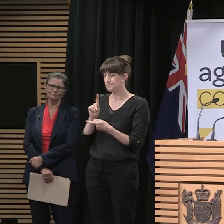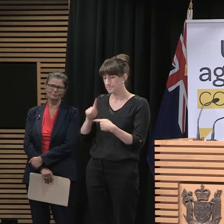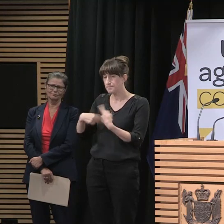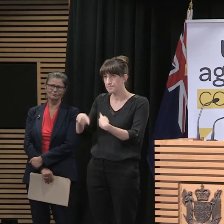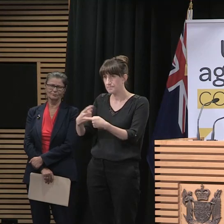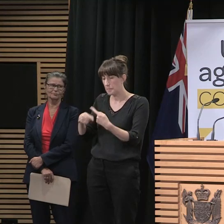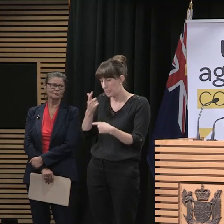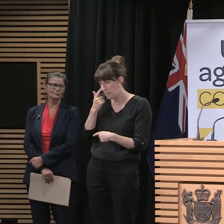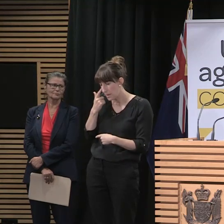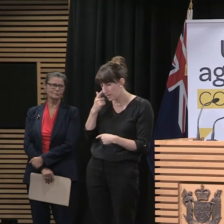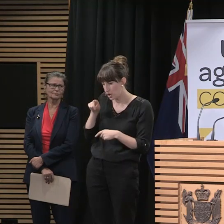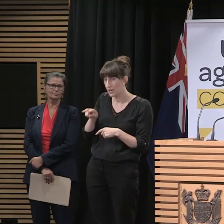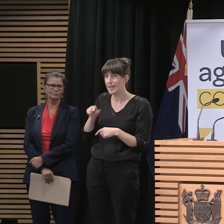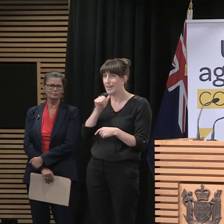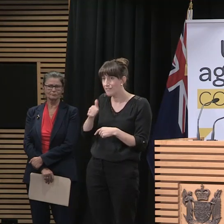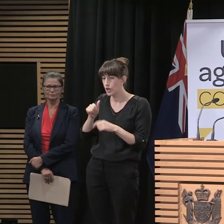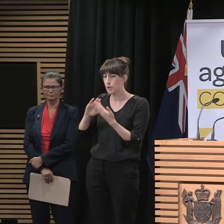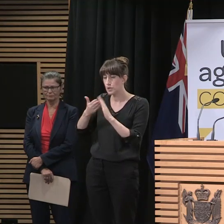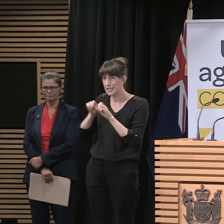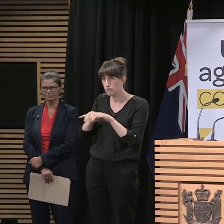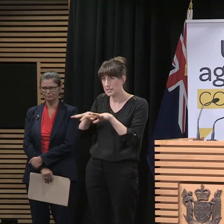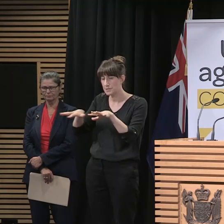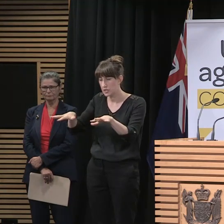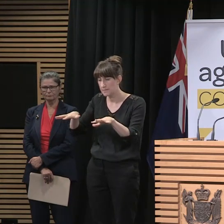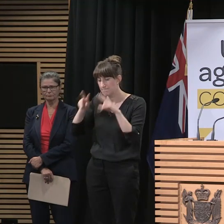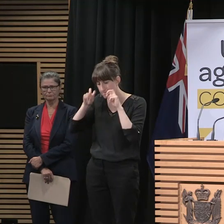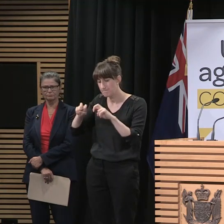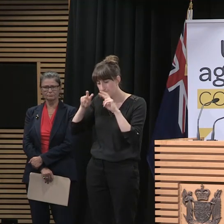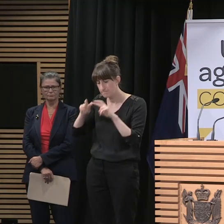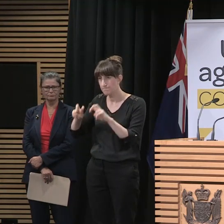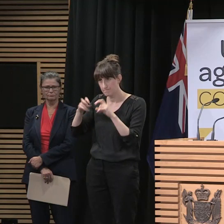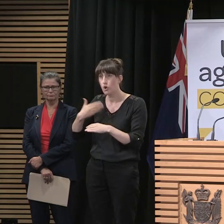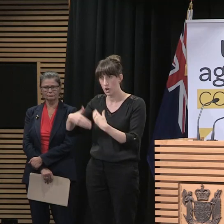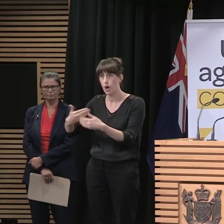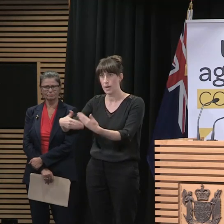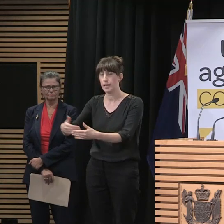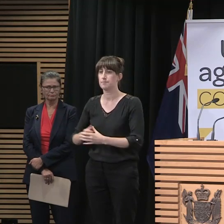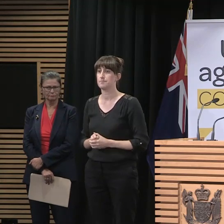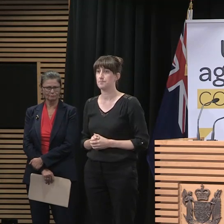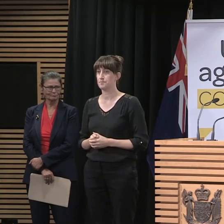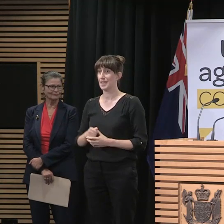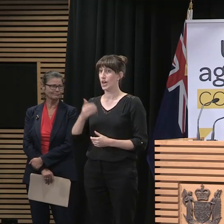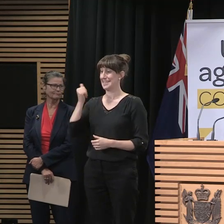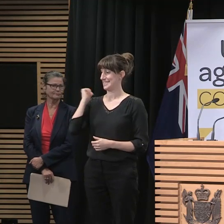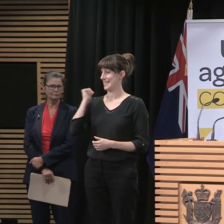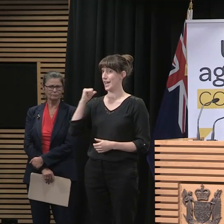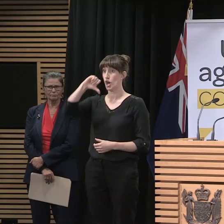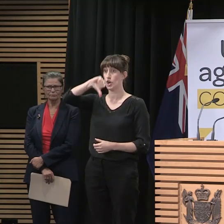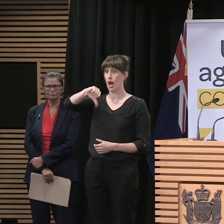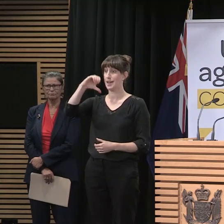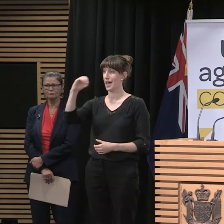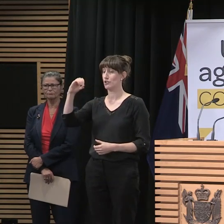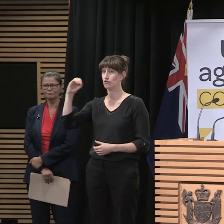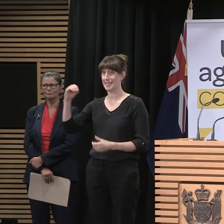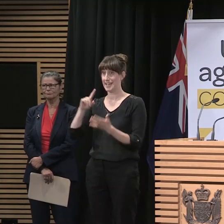identify evidence of community transmission. More than 900 laboratory tests were carried out yesterday, bringing the total number